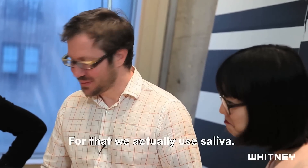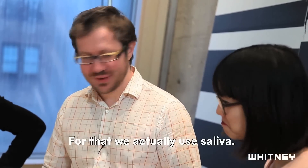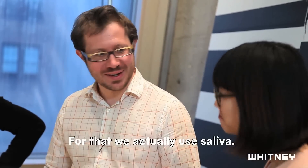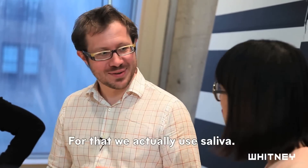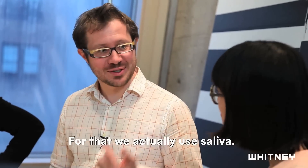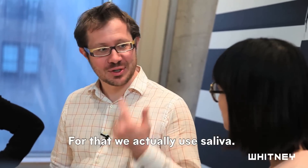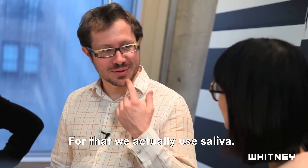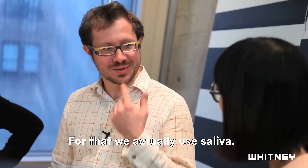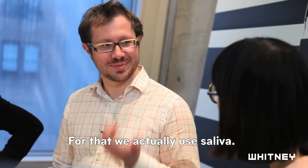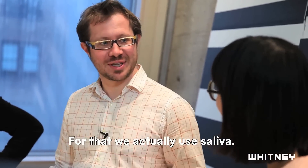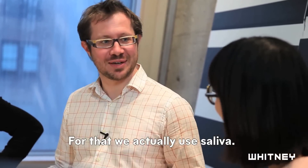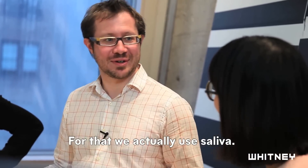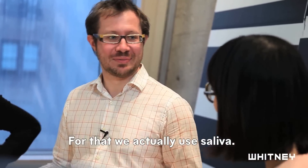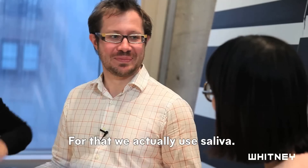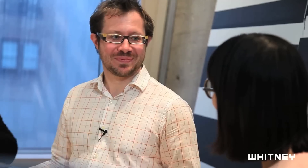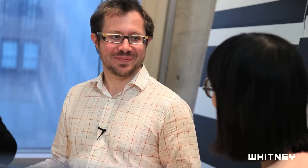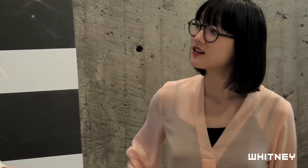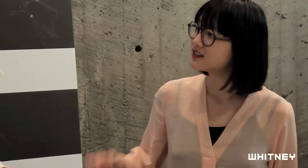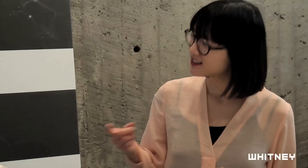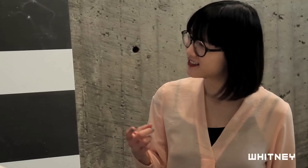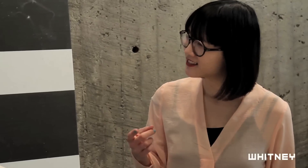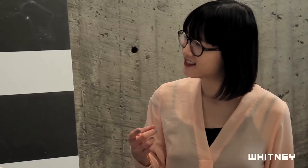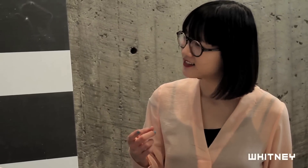And for that, we actually use saliva.